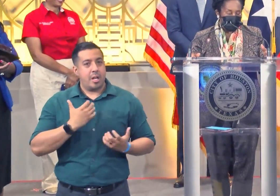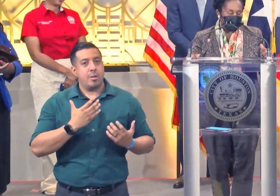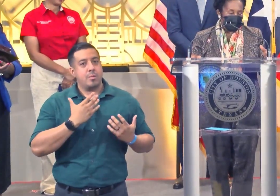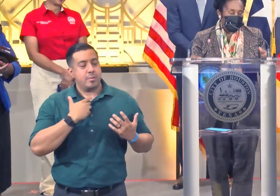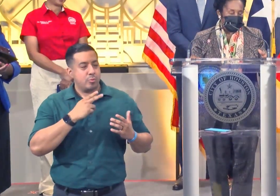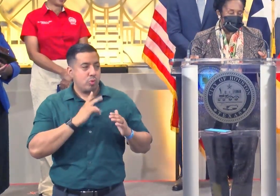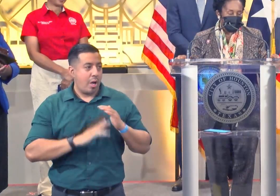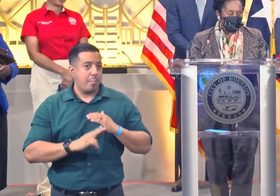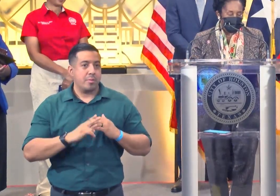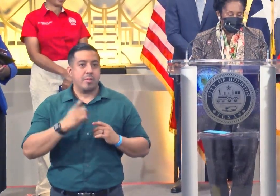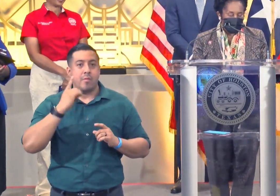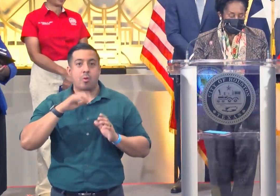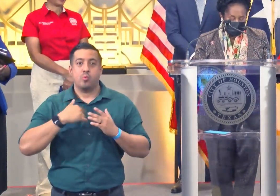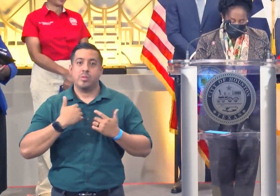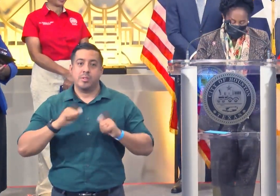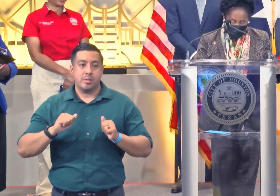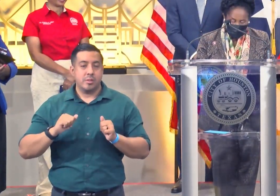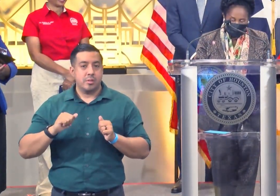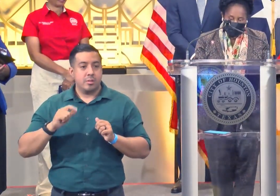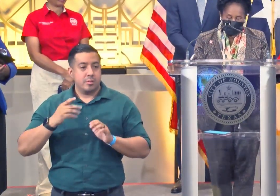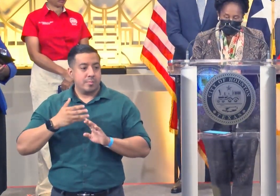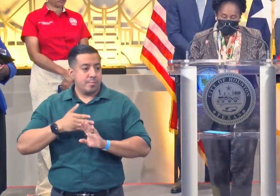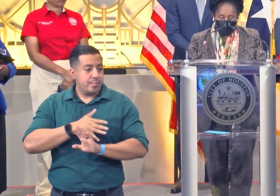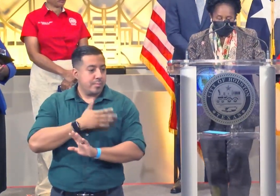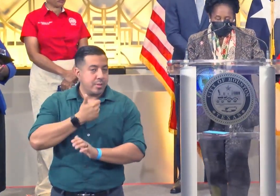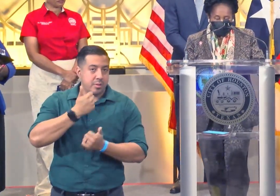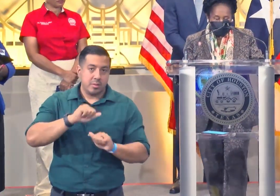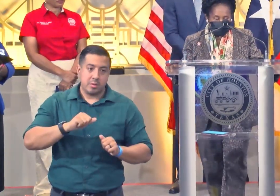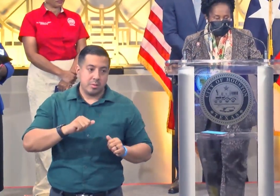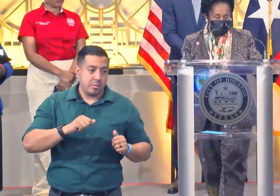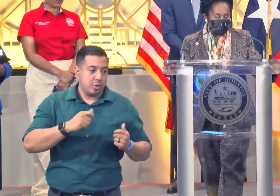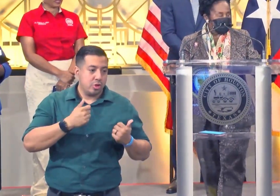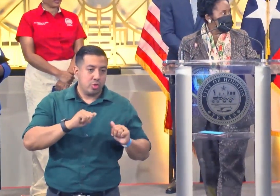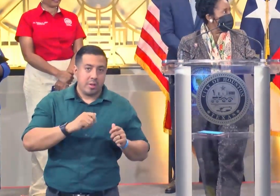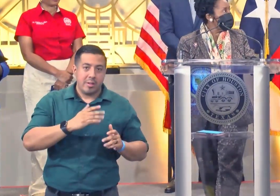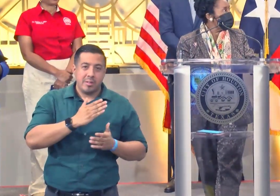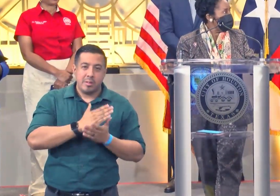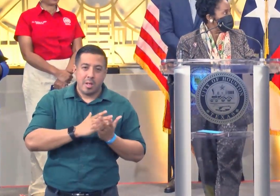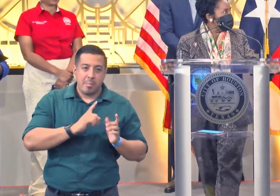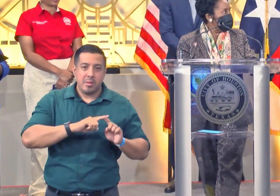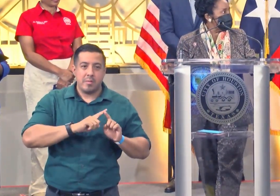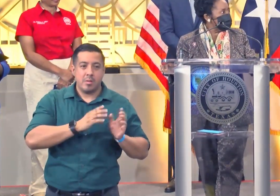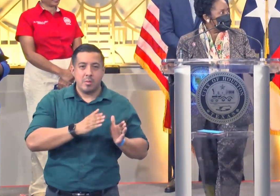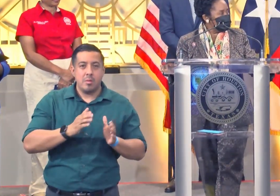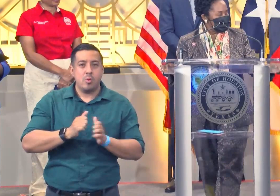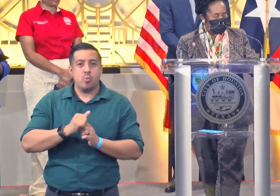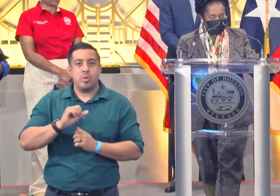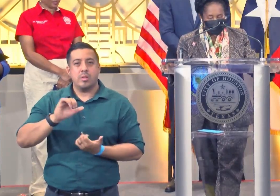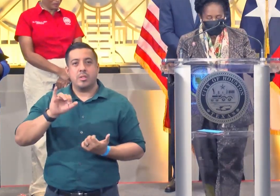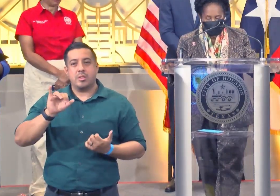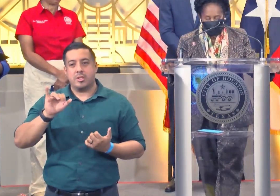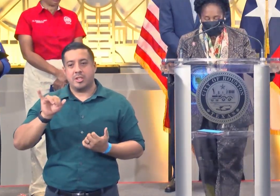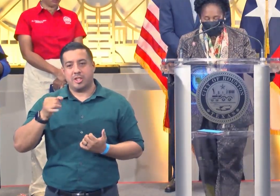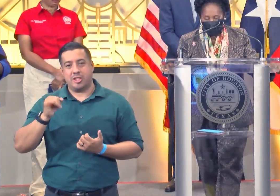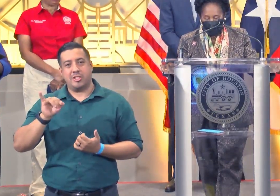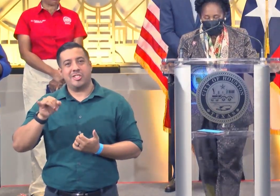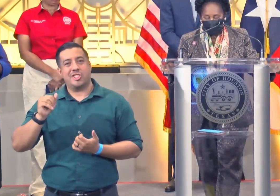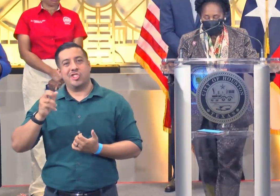We are still tracking our roots because we think we have cross some patterns there with Curtis Jackson and Sheila Jackson